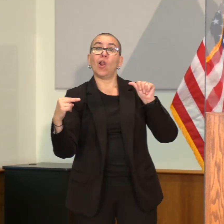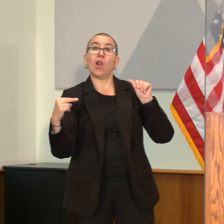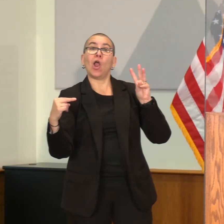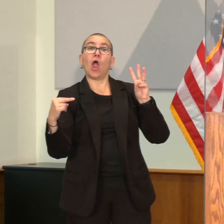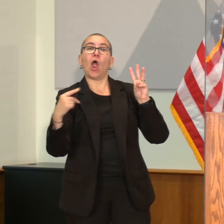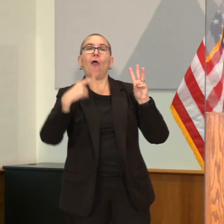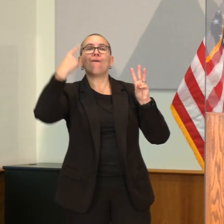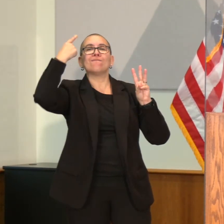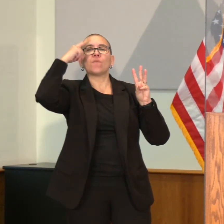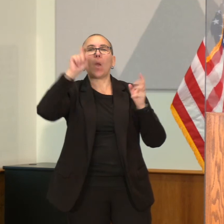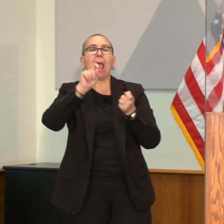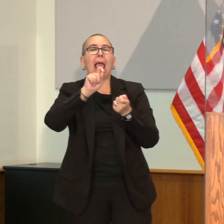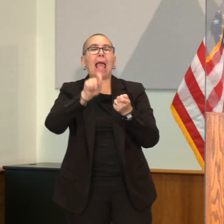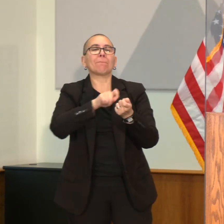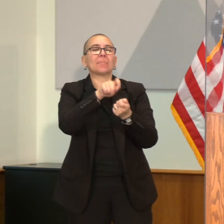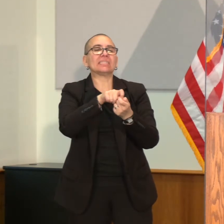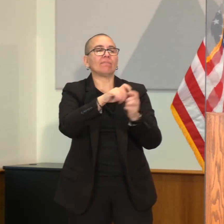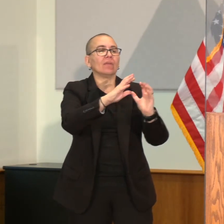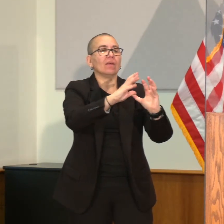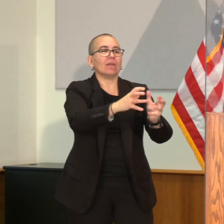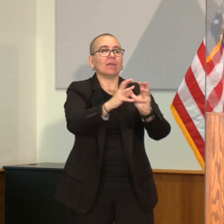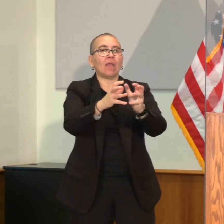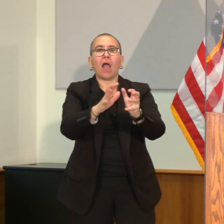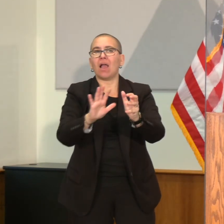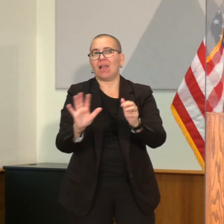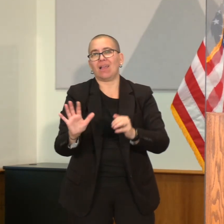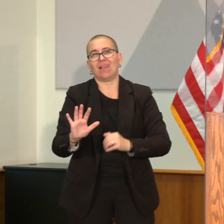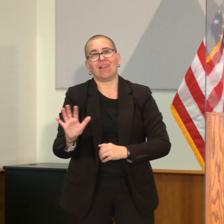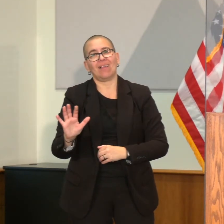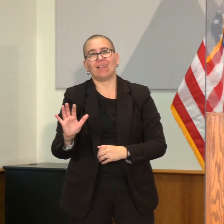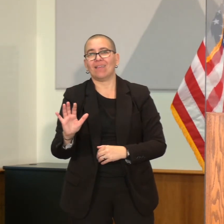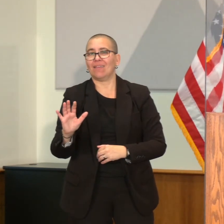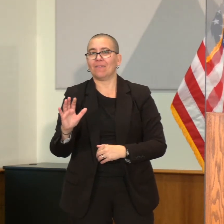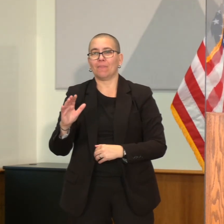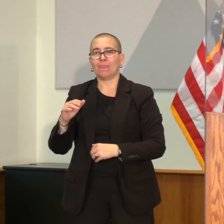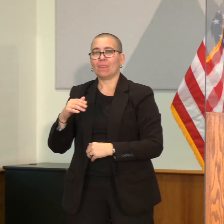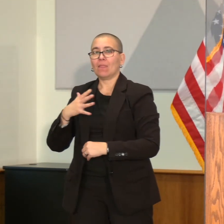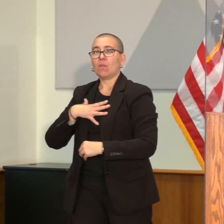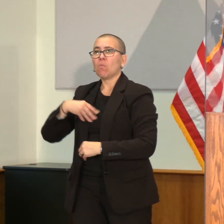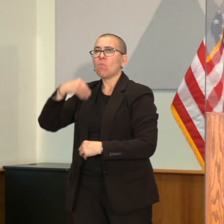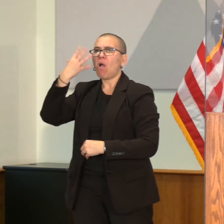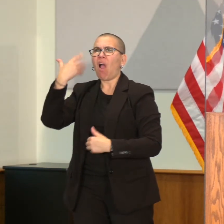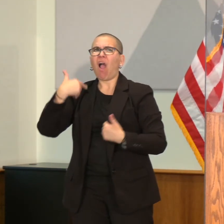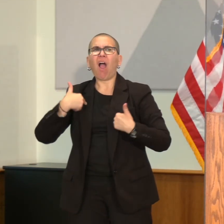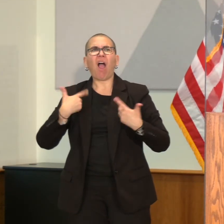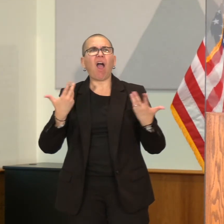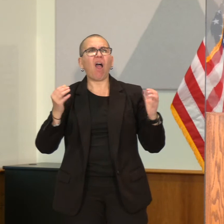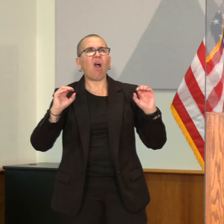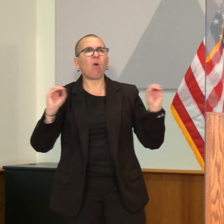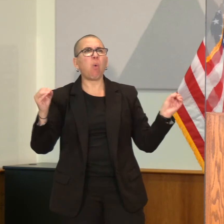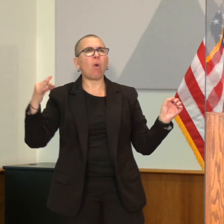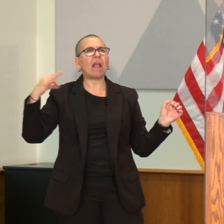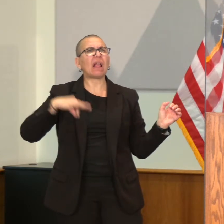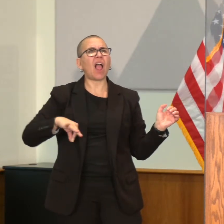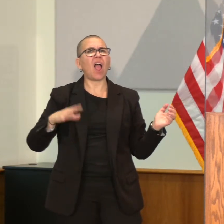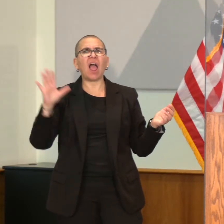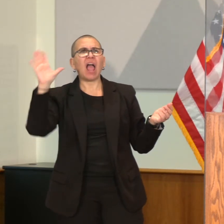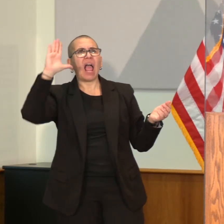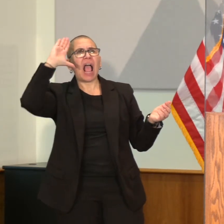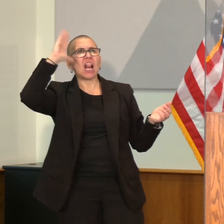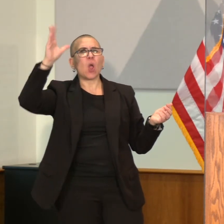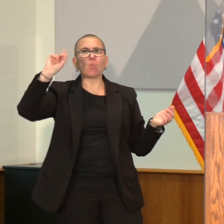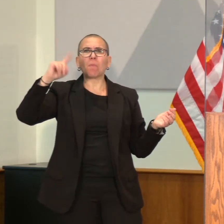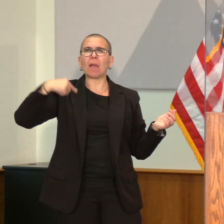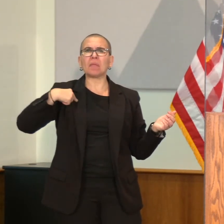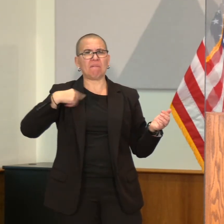be, a zero-sum game, and I just got to make sure I get to the front before everyone else.